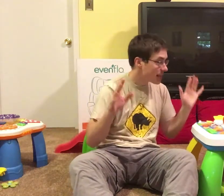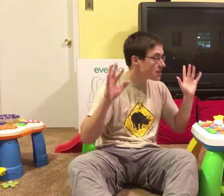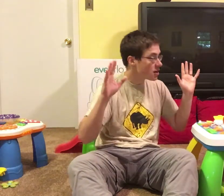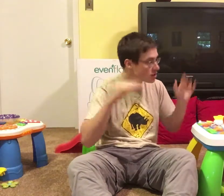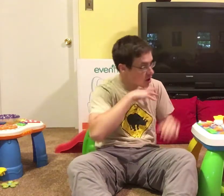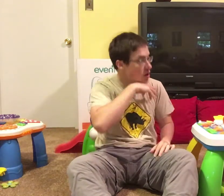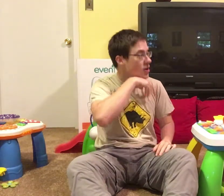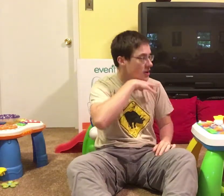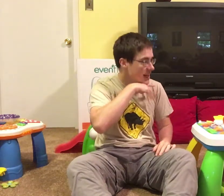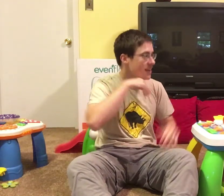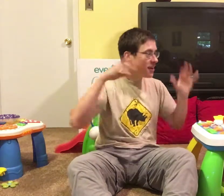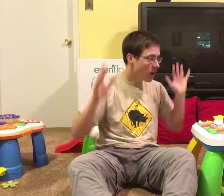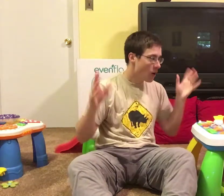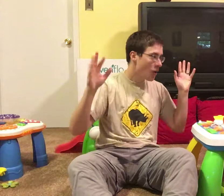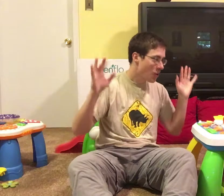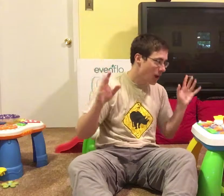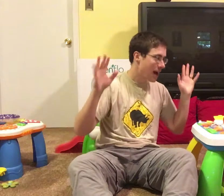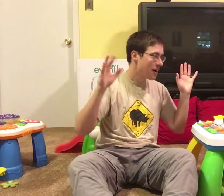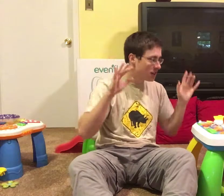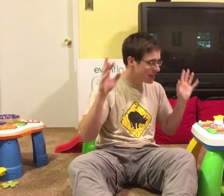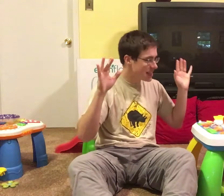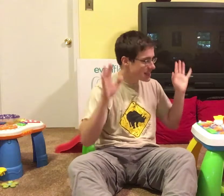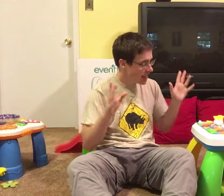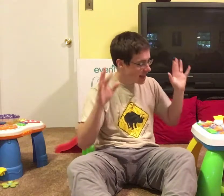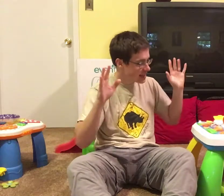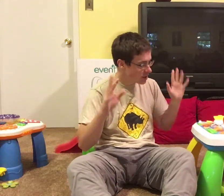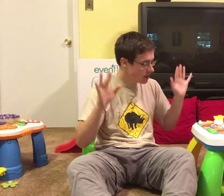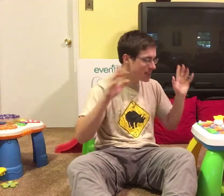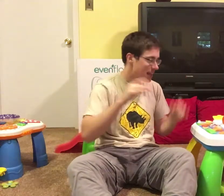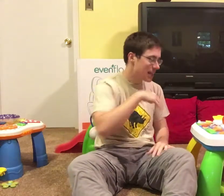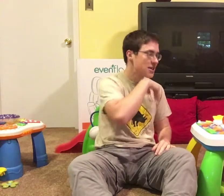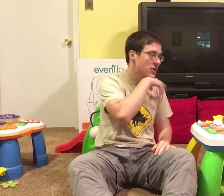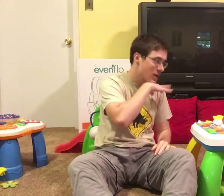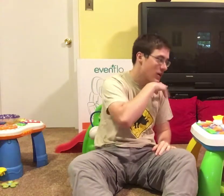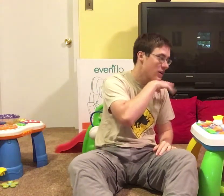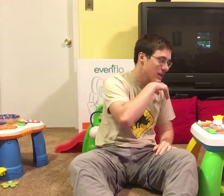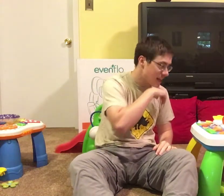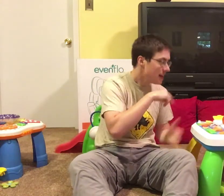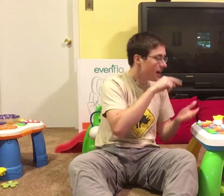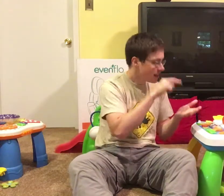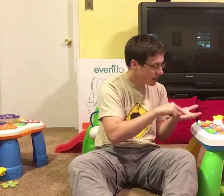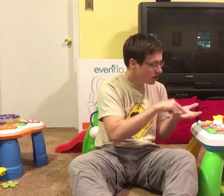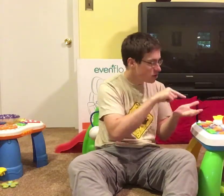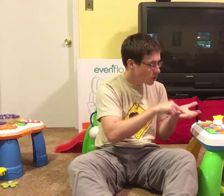they're dirty. Oh wow, look at these hands, they're dirty. A little soap